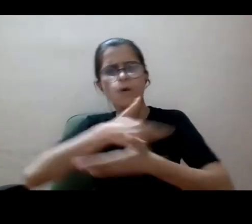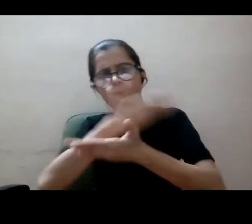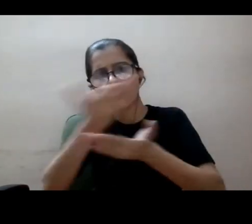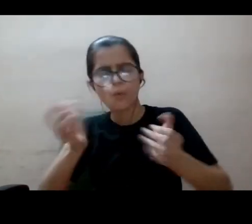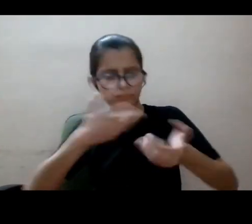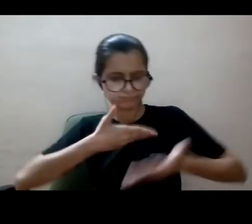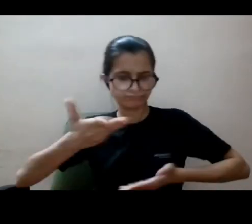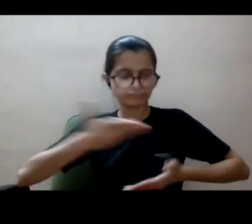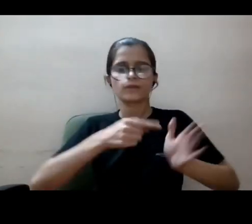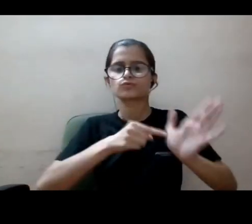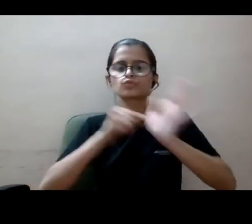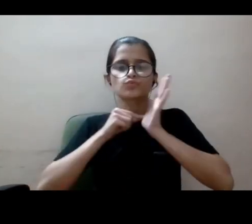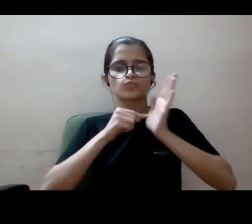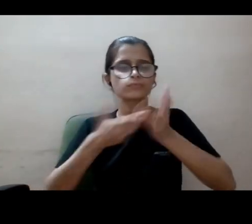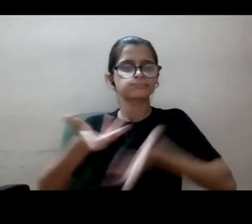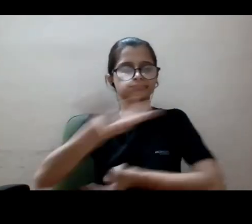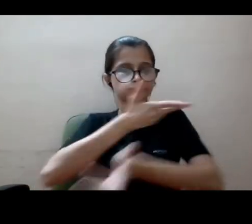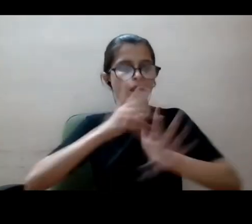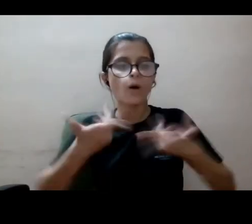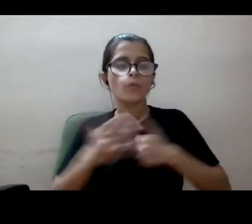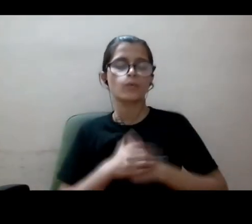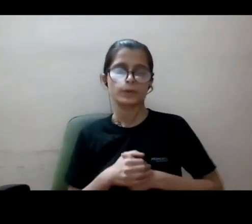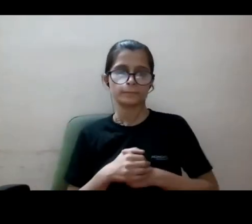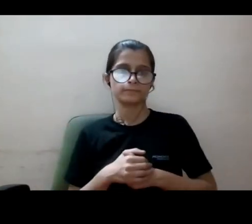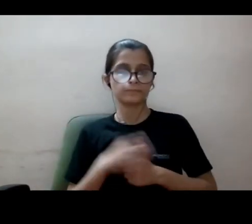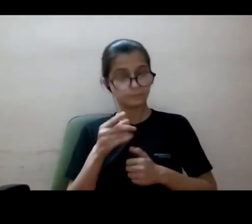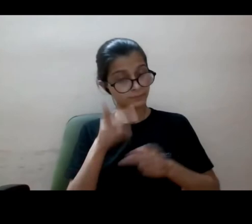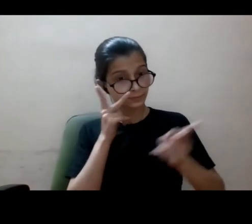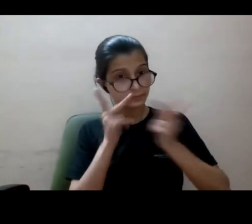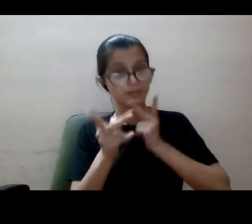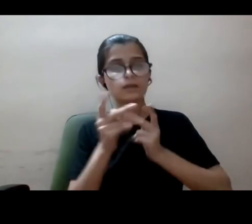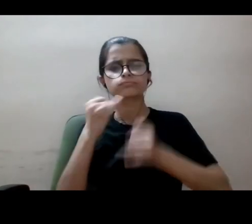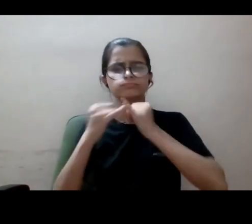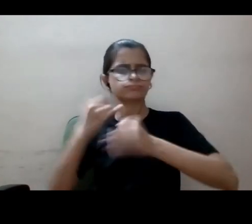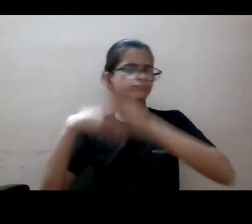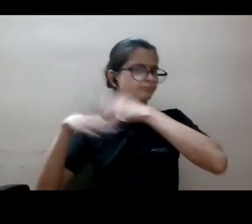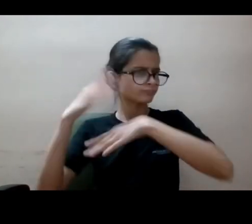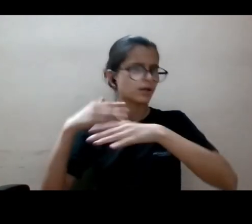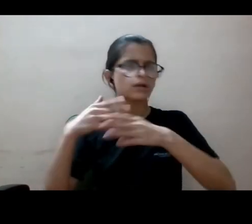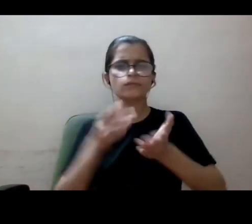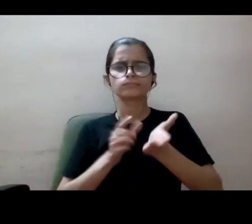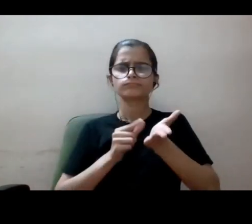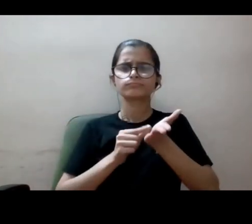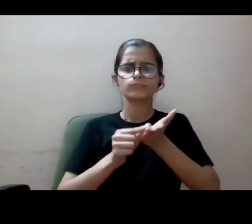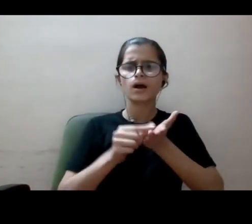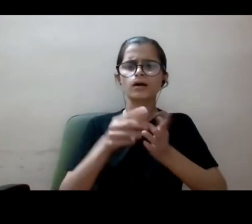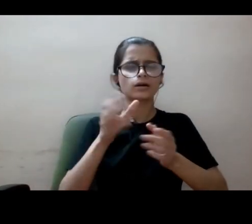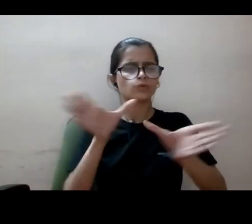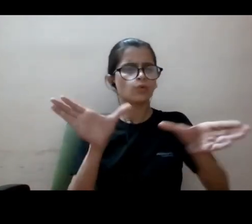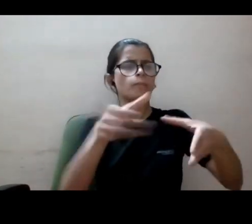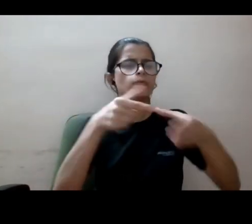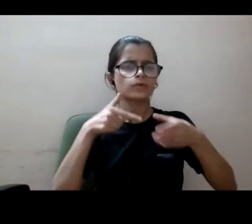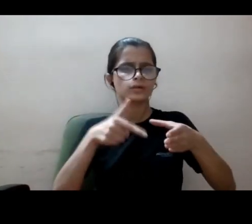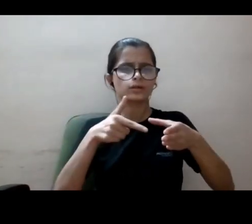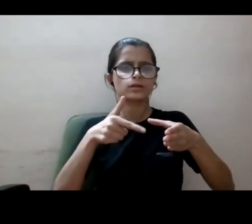other, right? And we see this in every historically marginalized community. You know, I have a friend who's